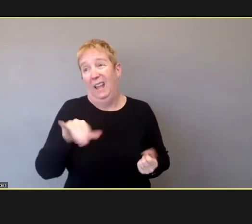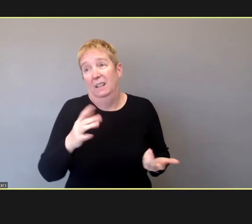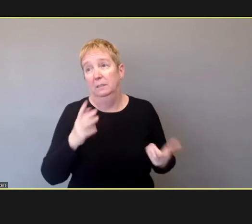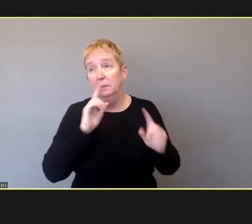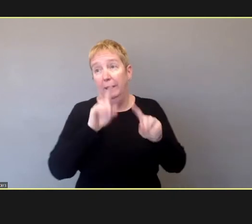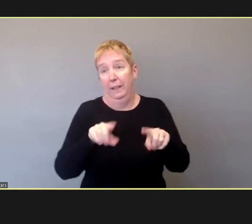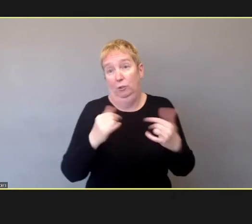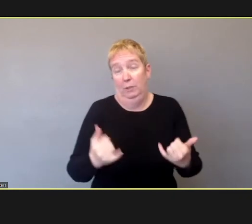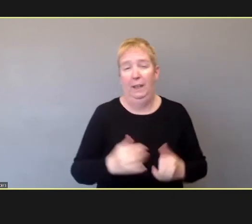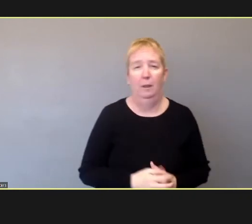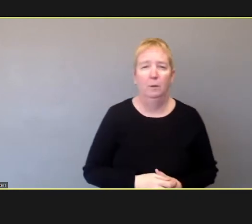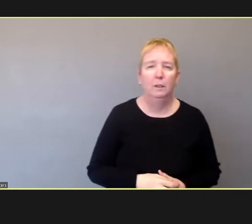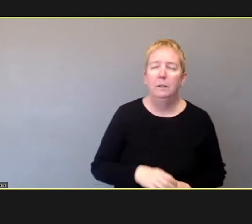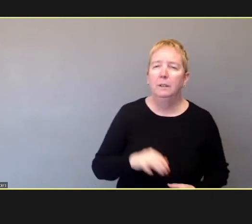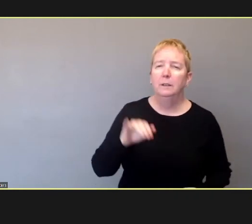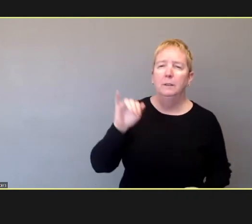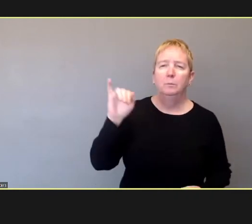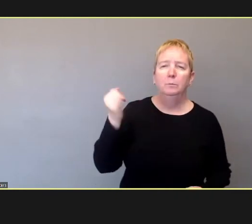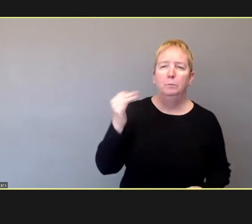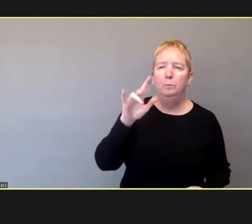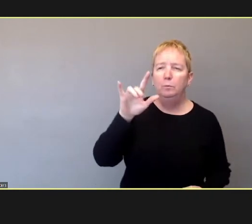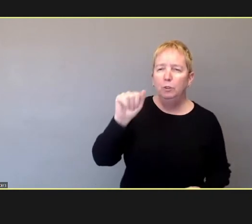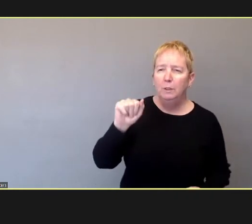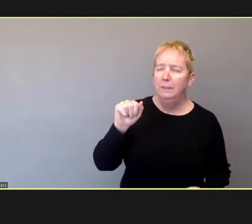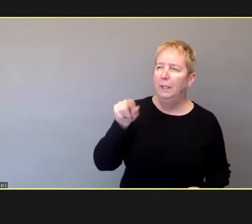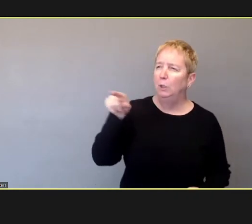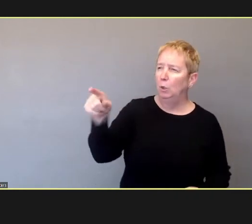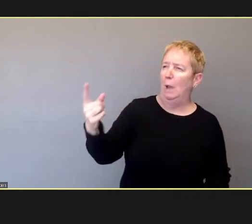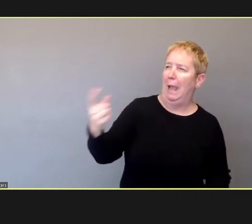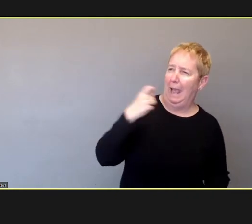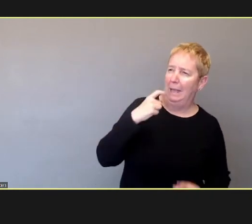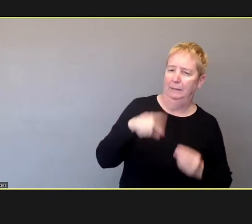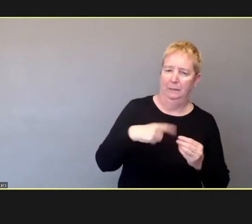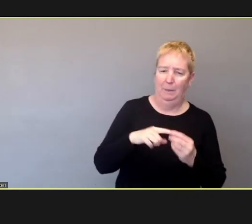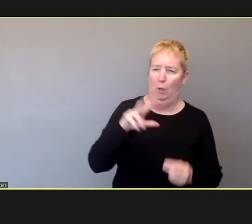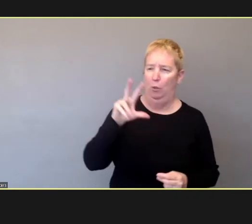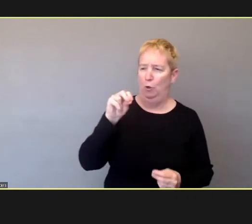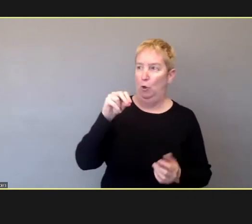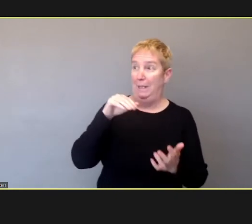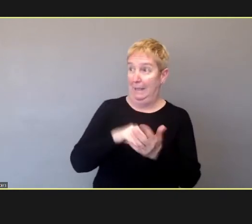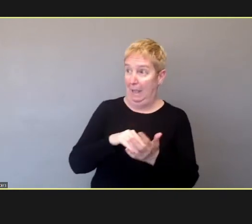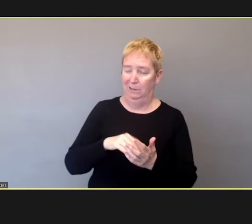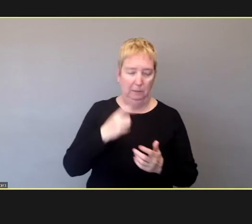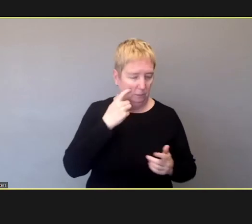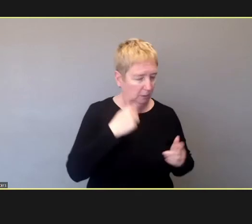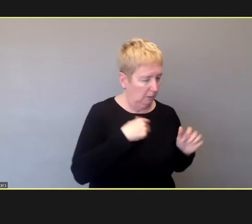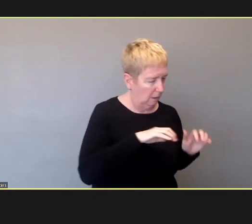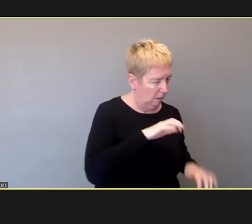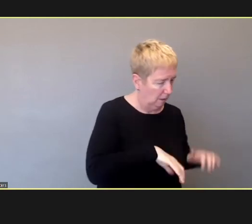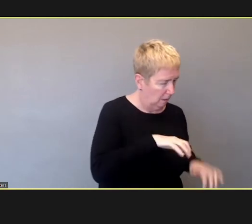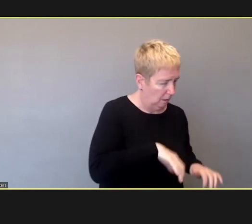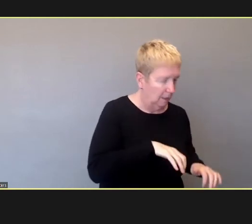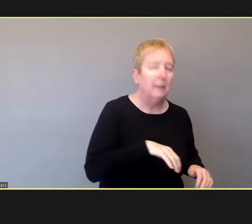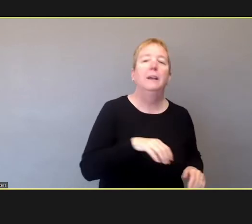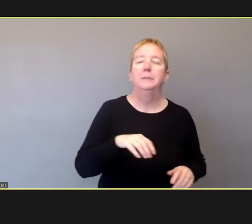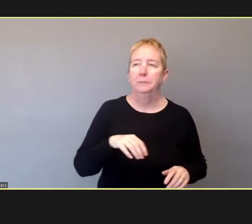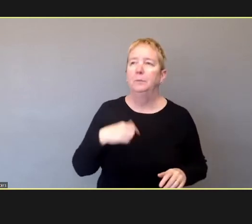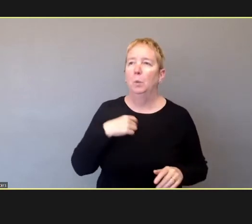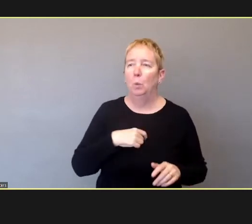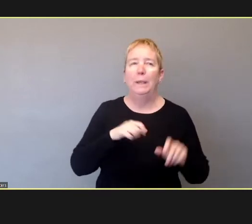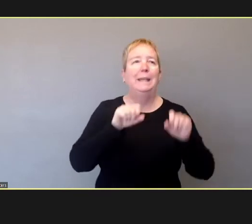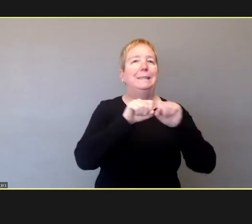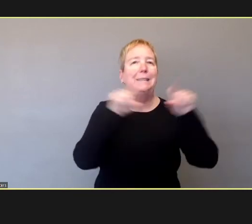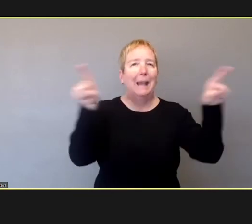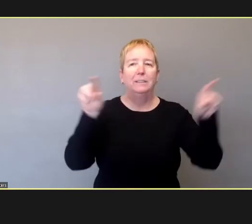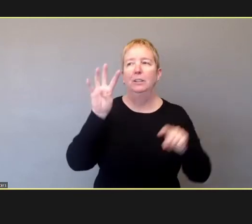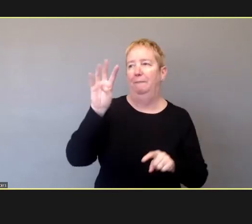And Julia, you asked about 30,000, and I did get information. We texted 40,000 people who